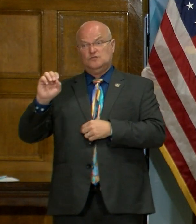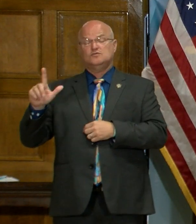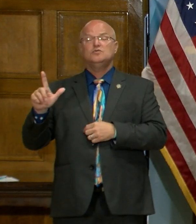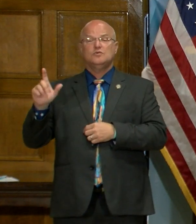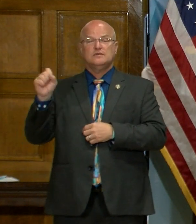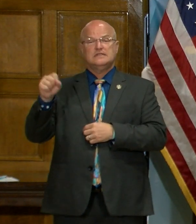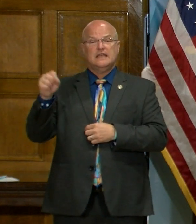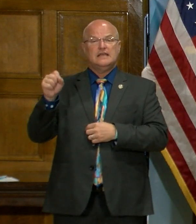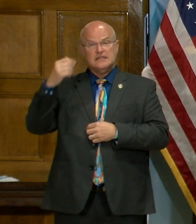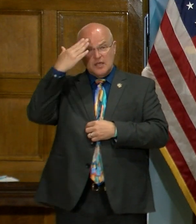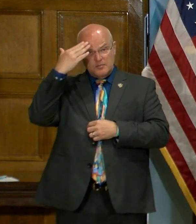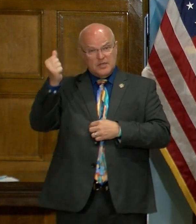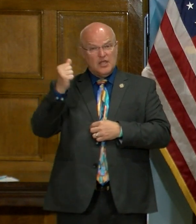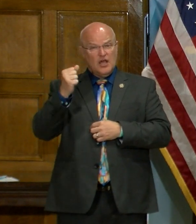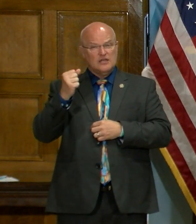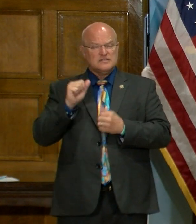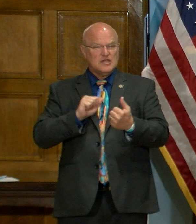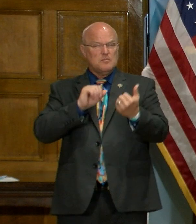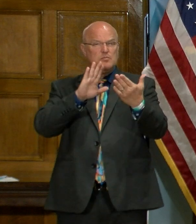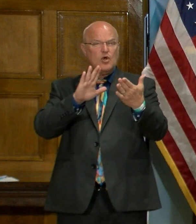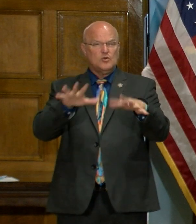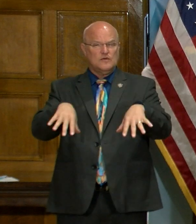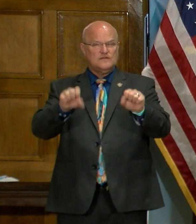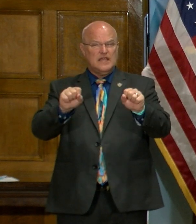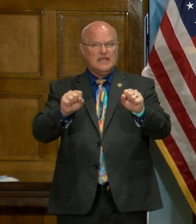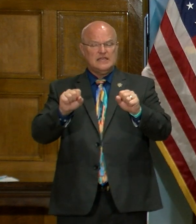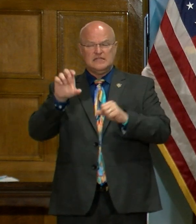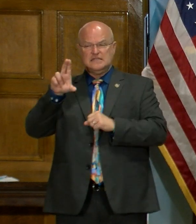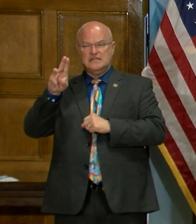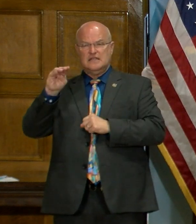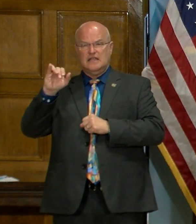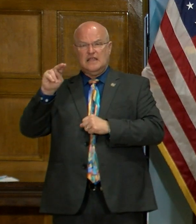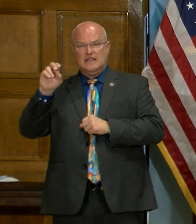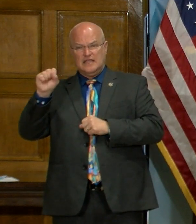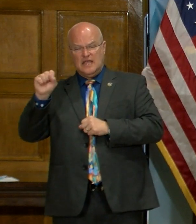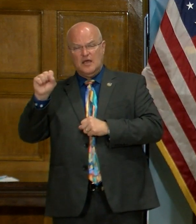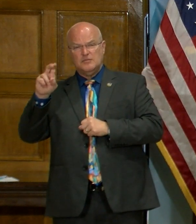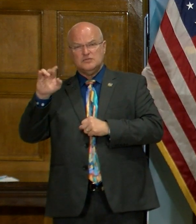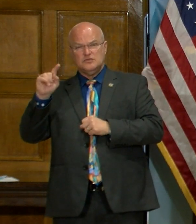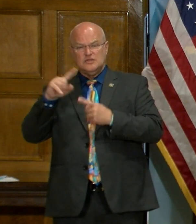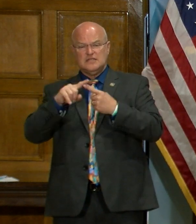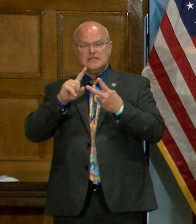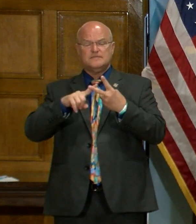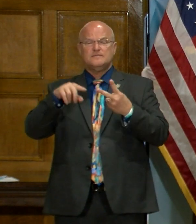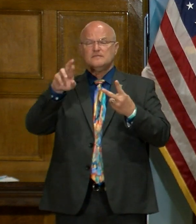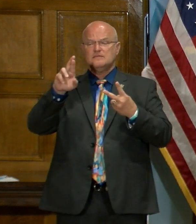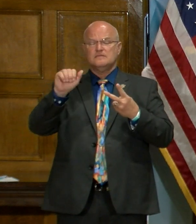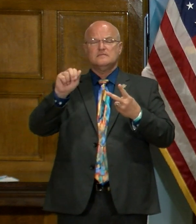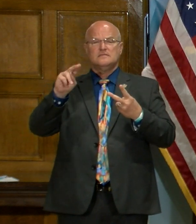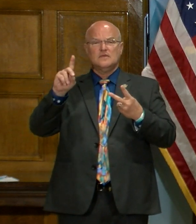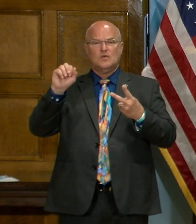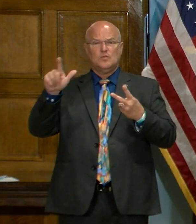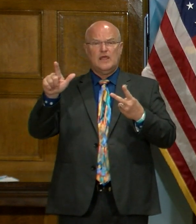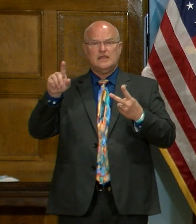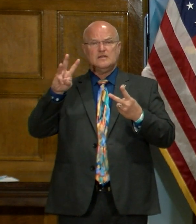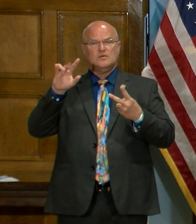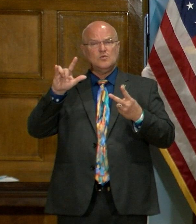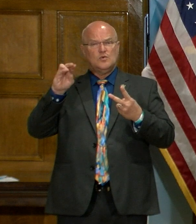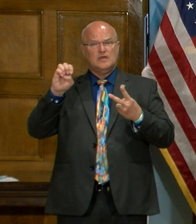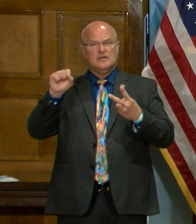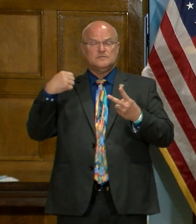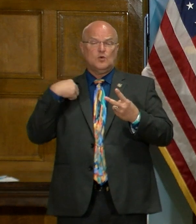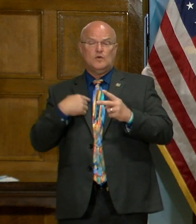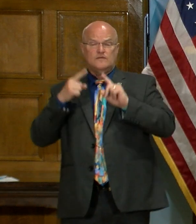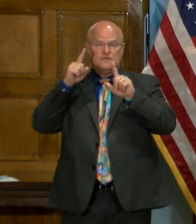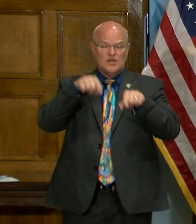tool because of the approach that we've taken both of the Cummins unit and the Randall Williams unit and others, where we've gone